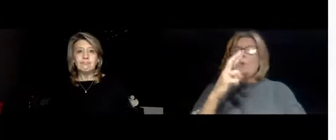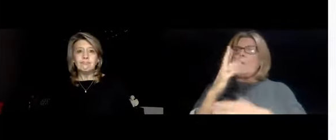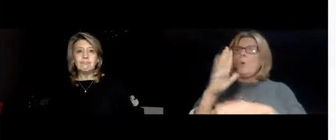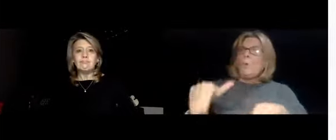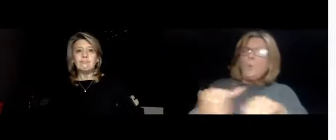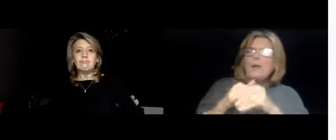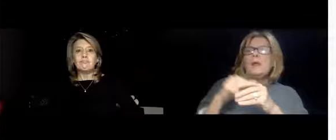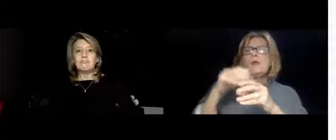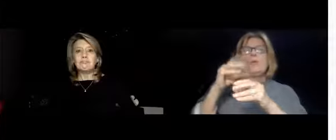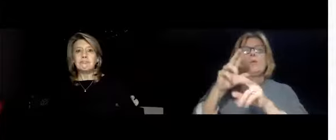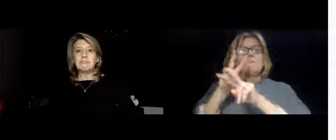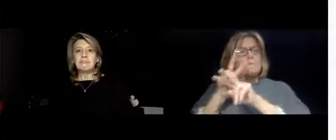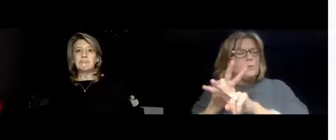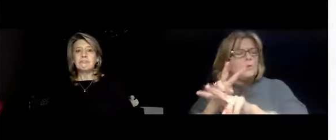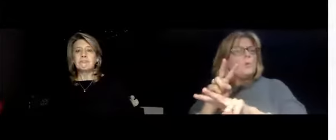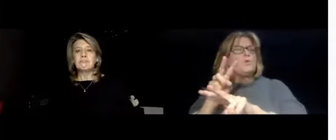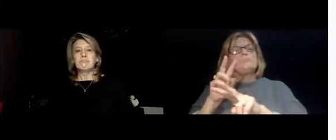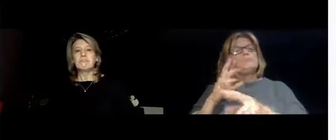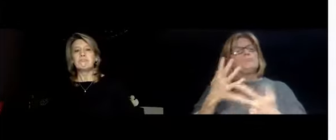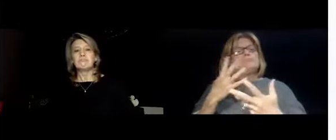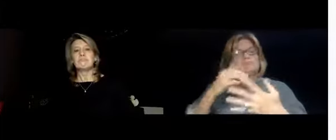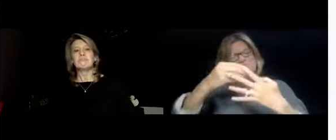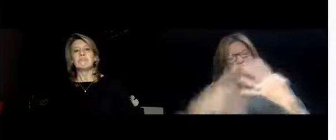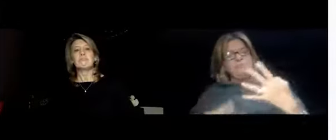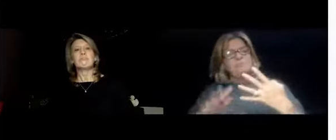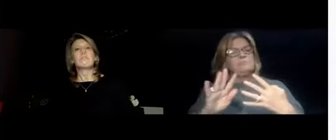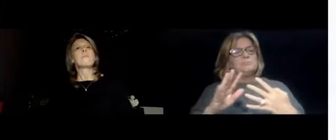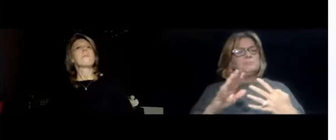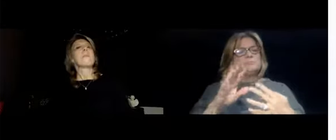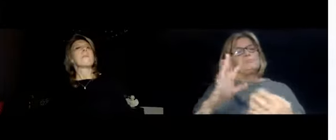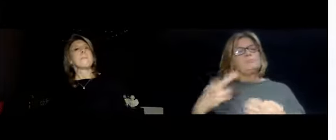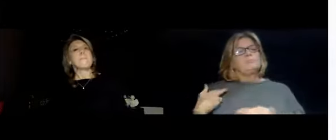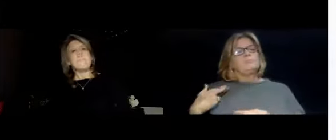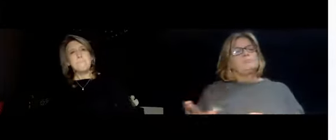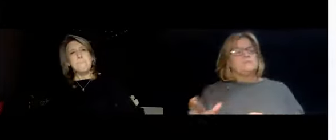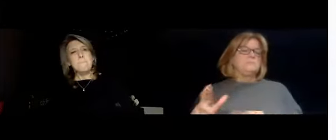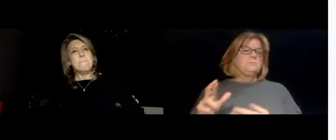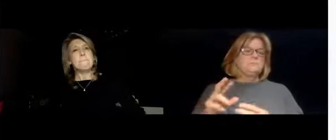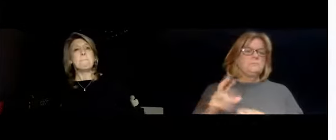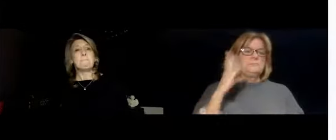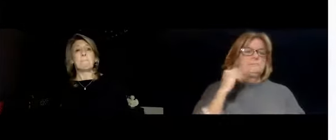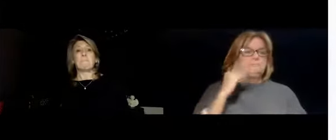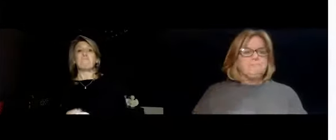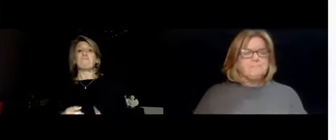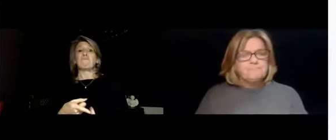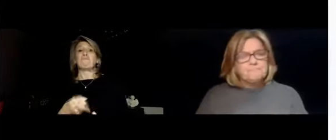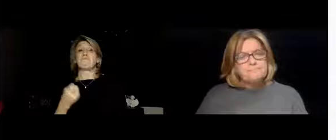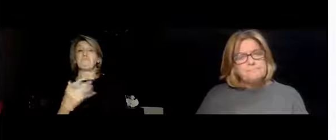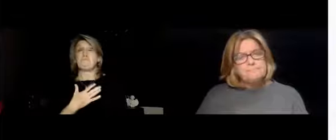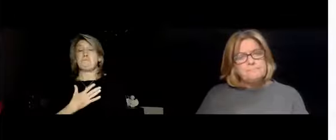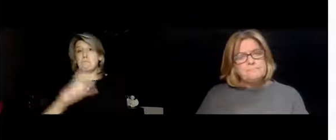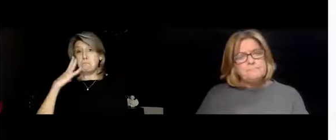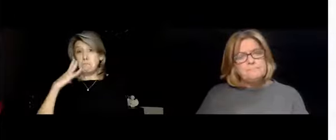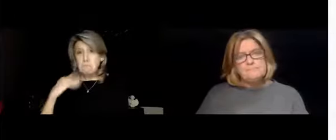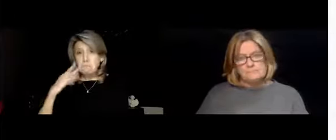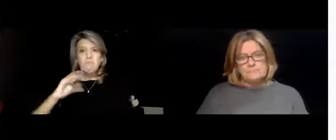Do you only interpret in churches? Do you do weddings, funerals? Tell me what other settings you may have done what